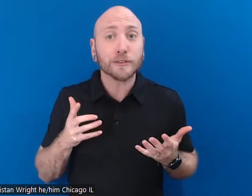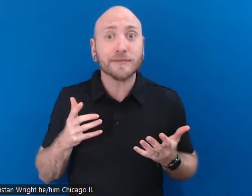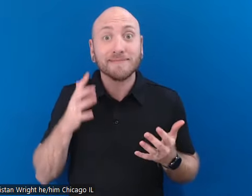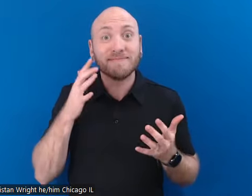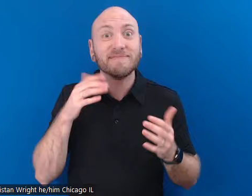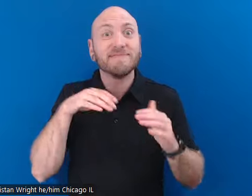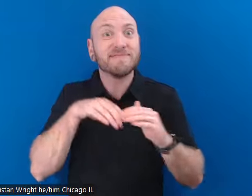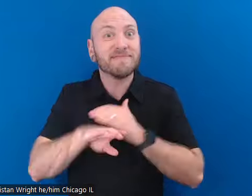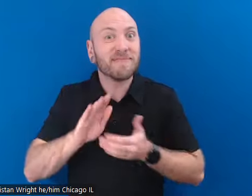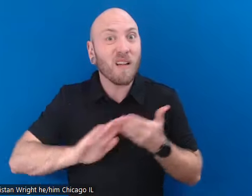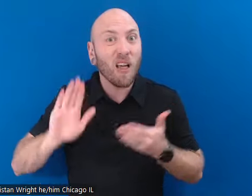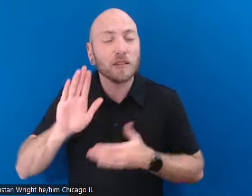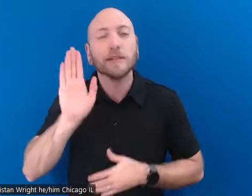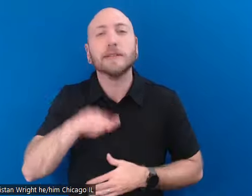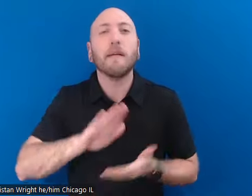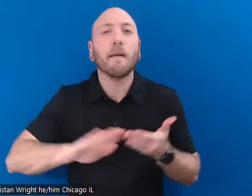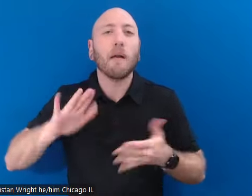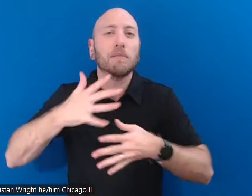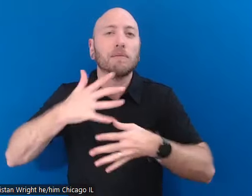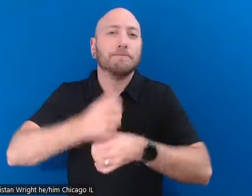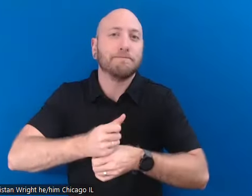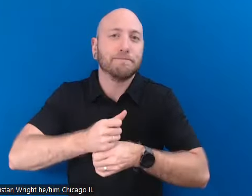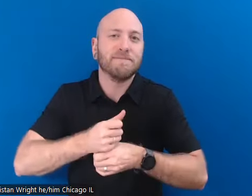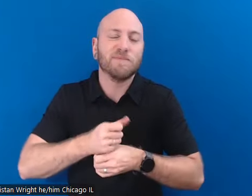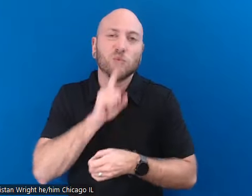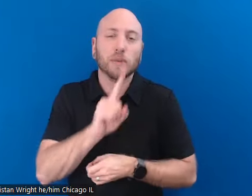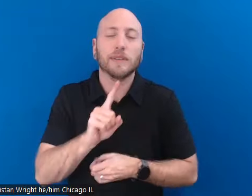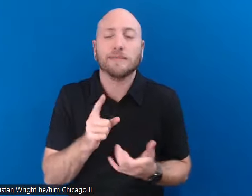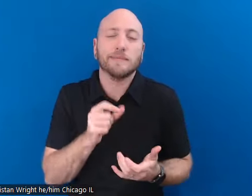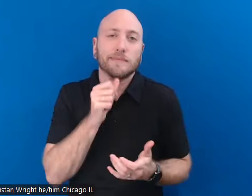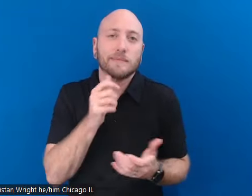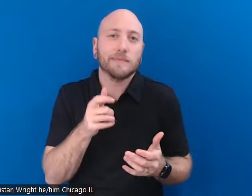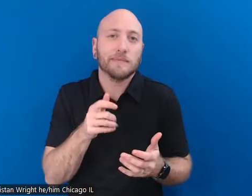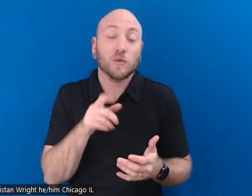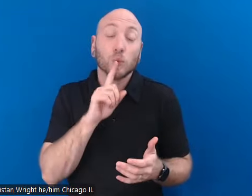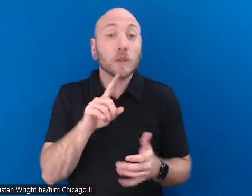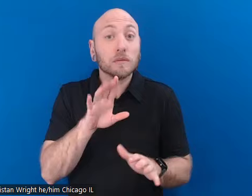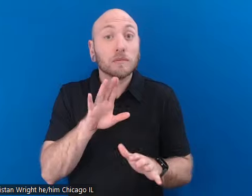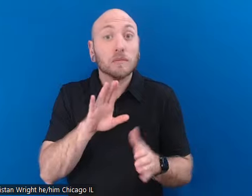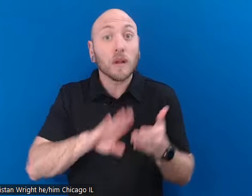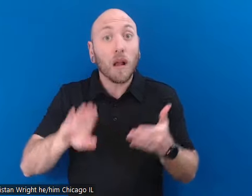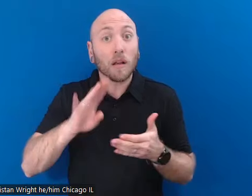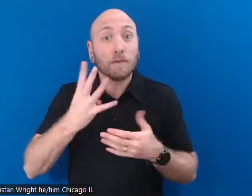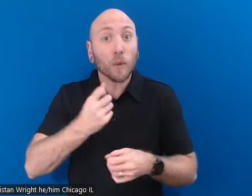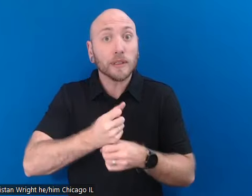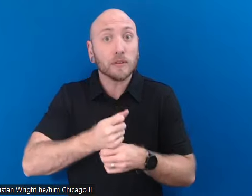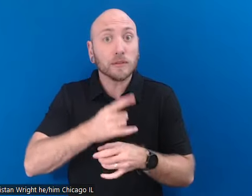gloss over college because not much happened. I actually drank a little bit less.